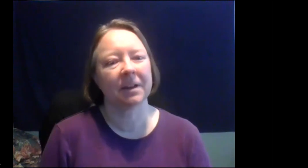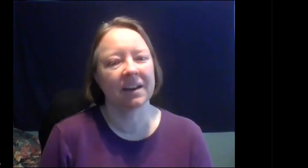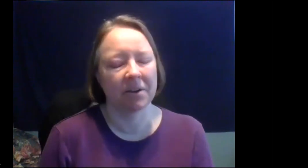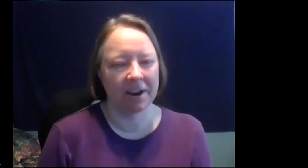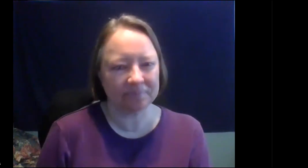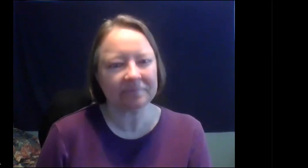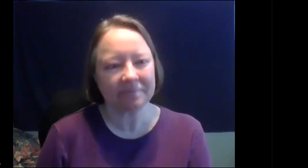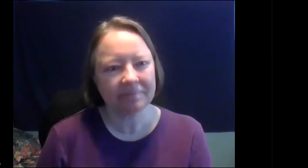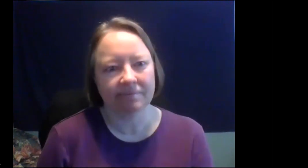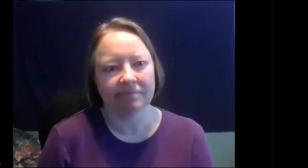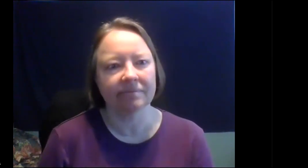But at any rate.